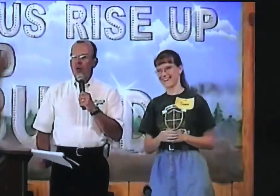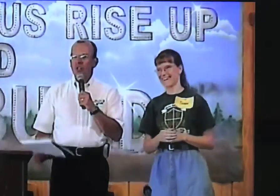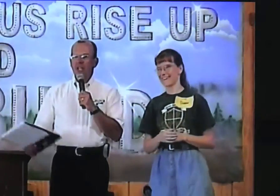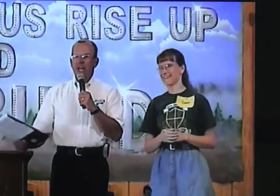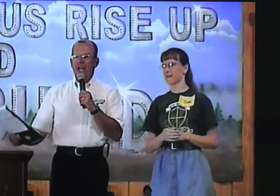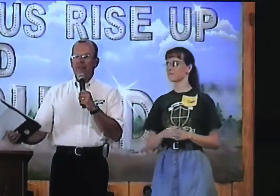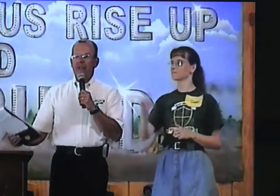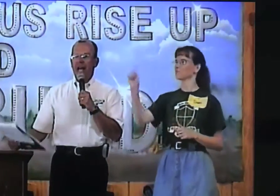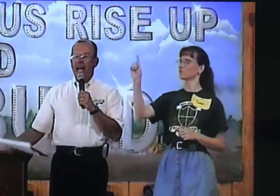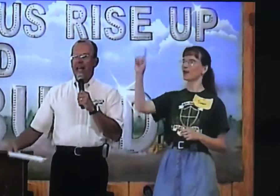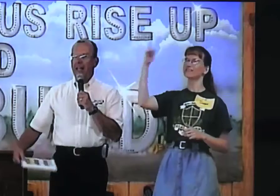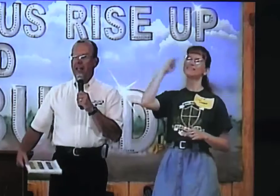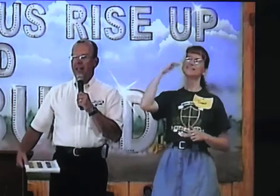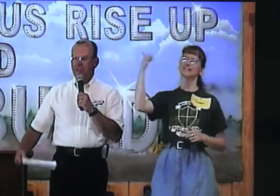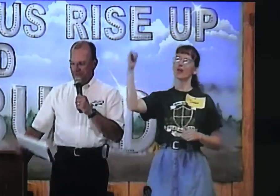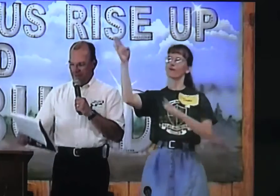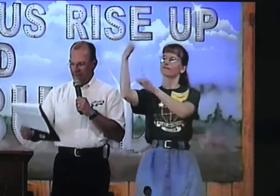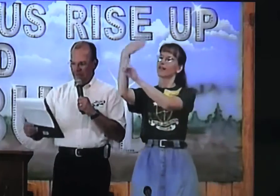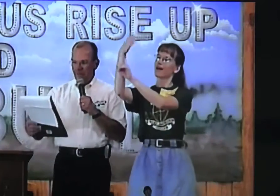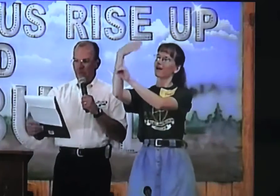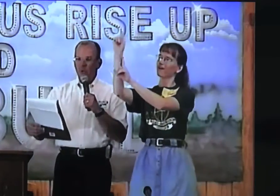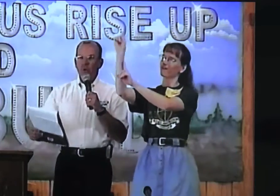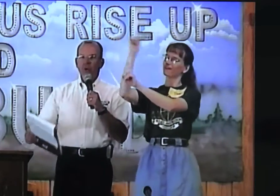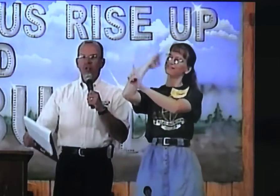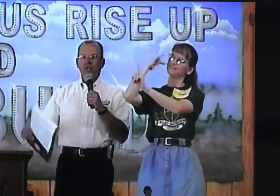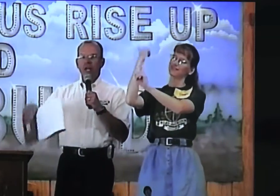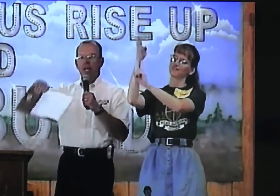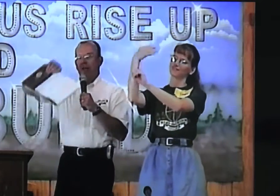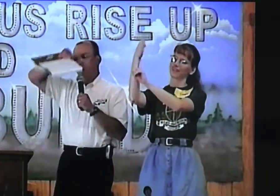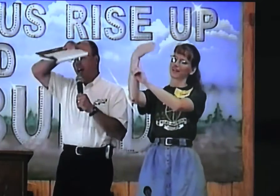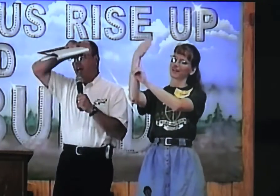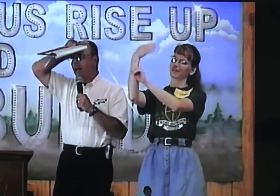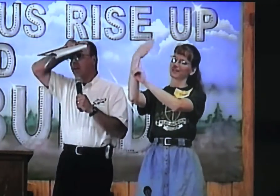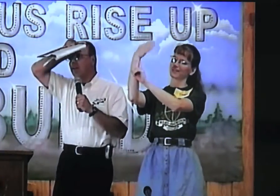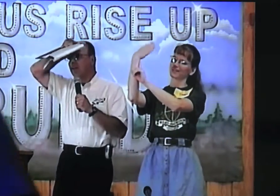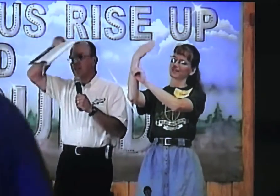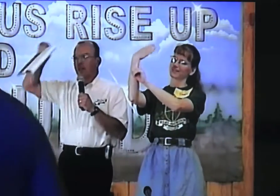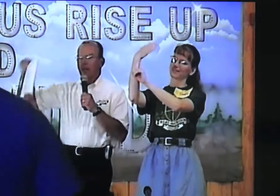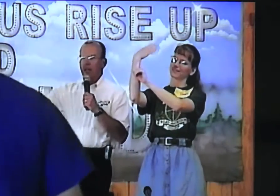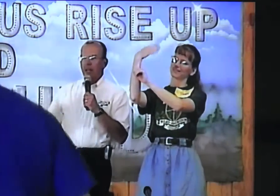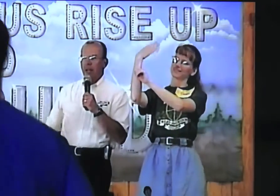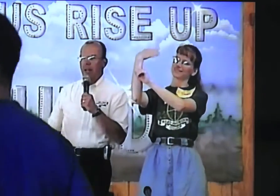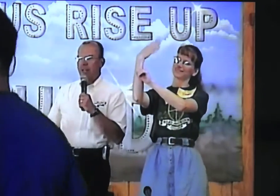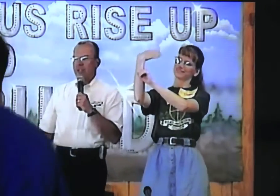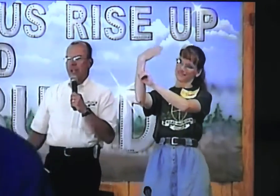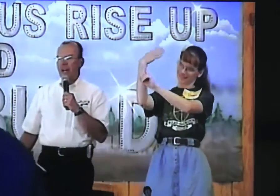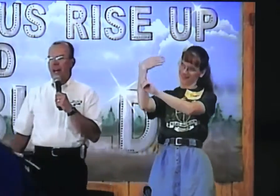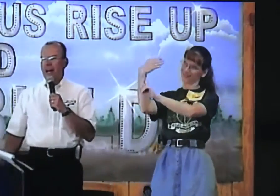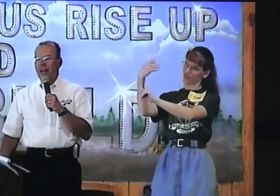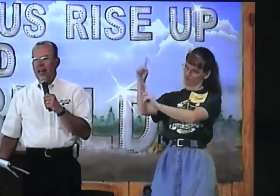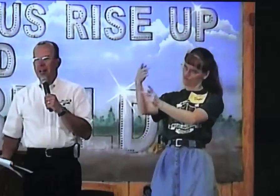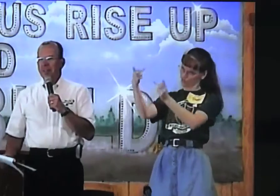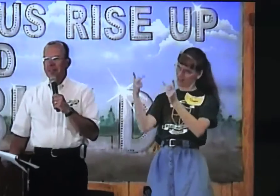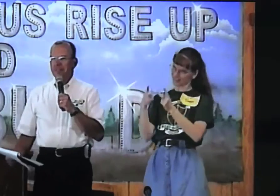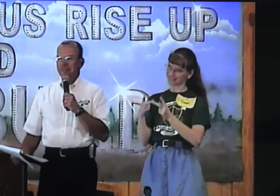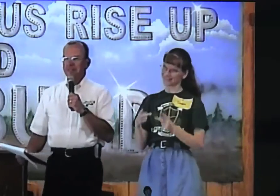Where's the yellow flag? Where's the yellow flag? There it is,